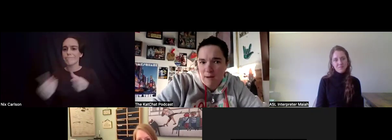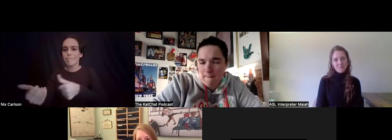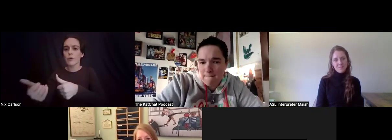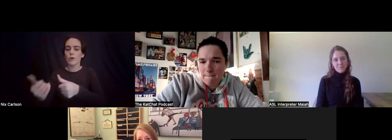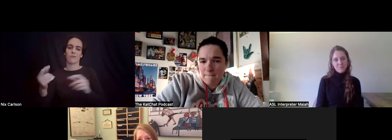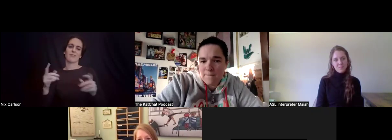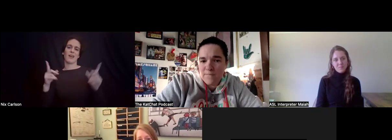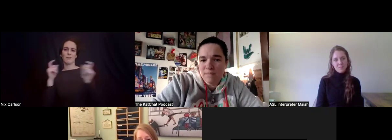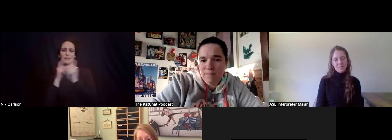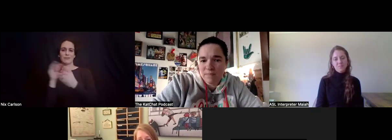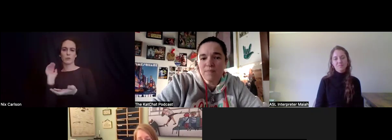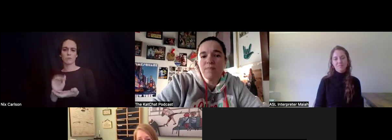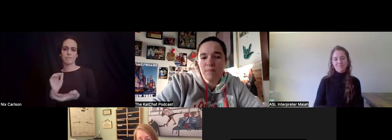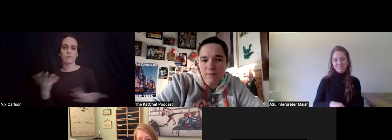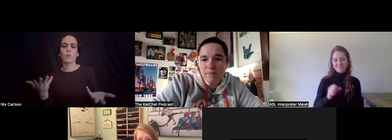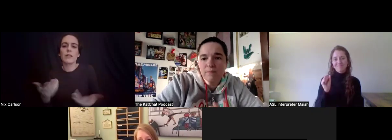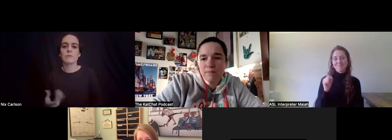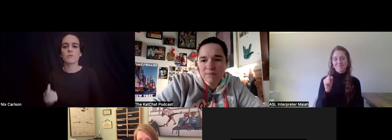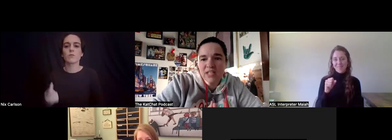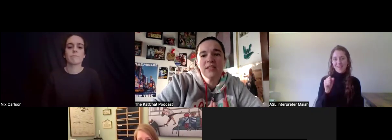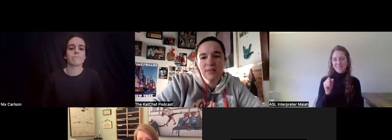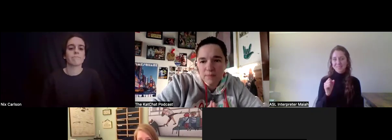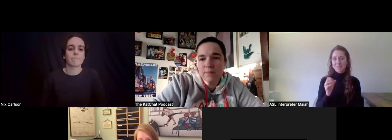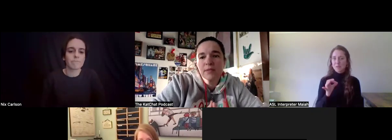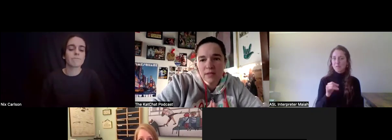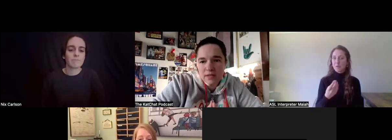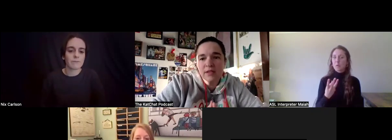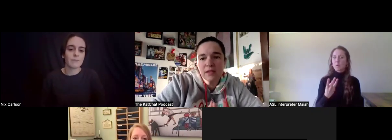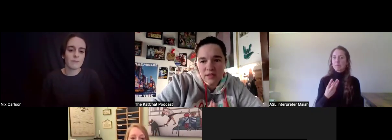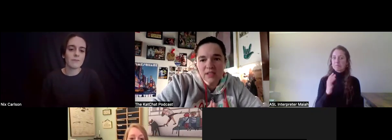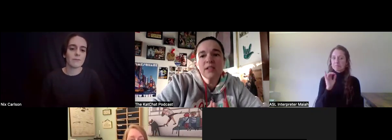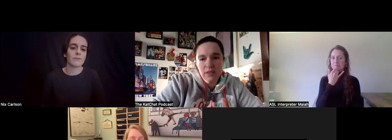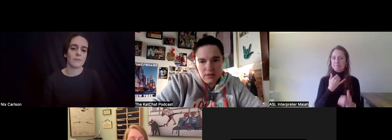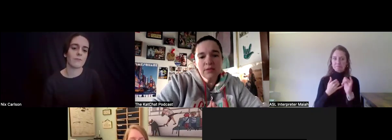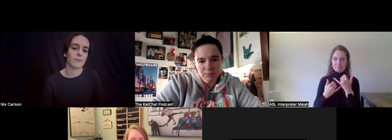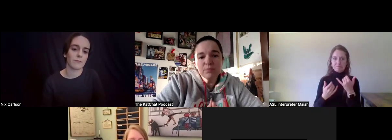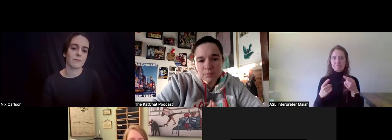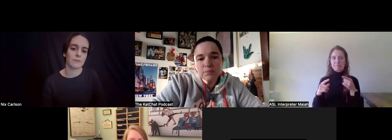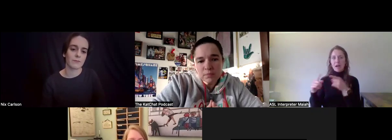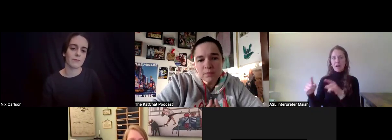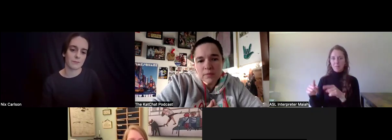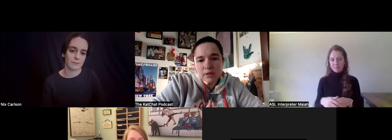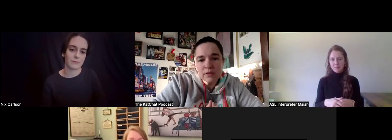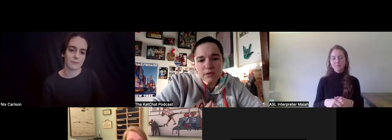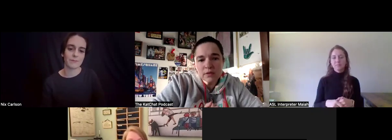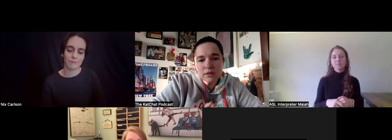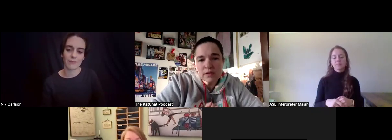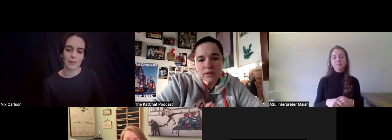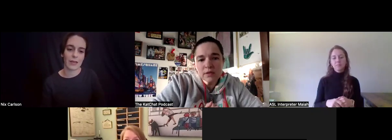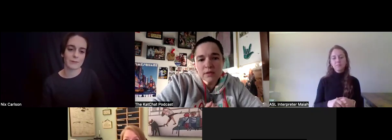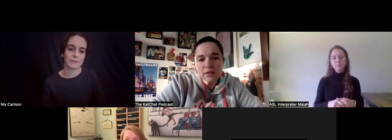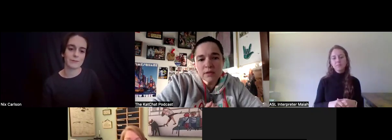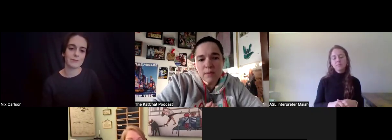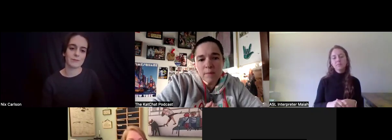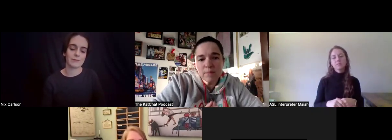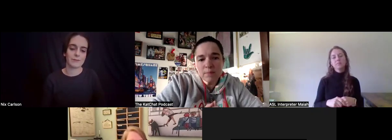complications. Yeah, we had a couple hiccups for sure, right? So, what it's always